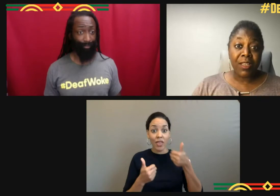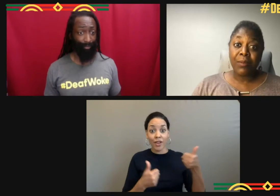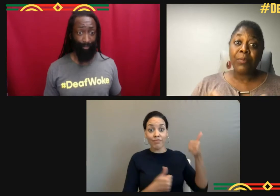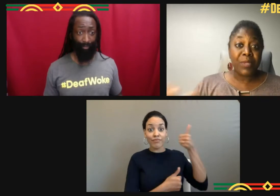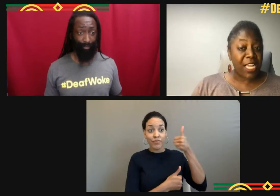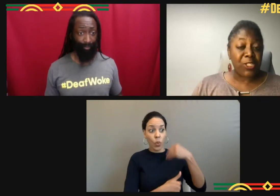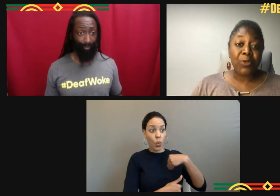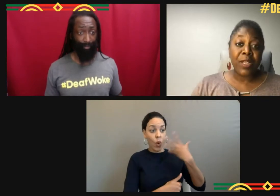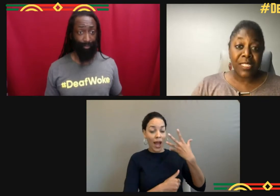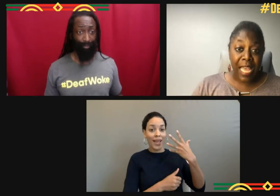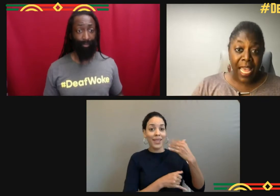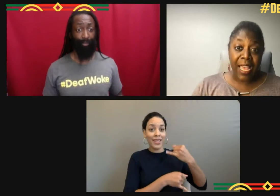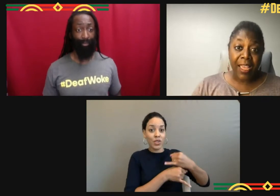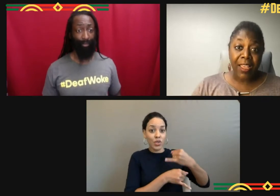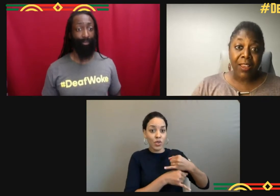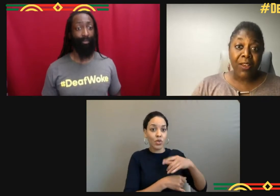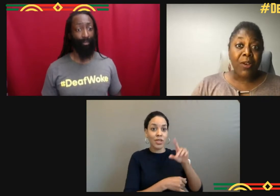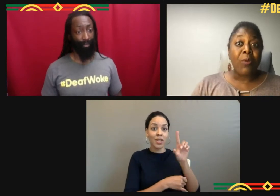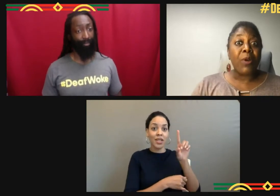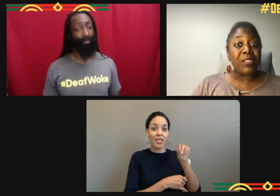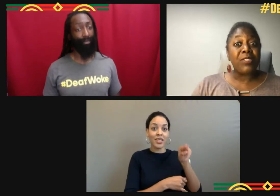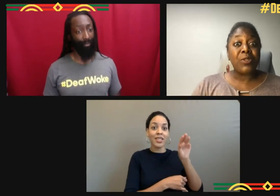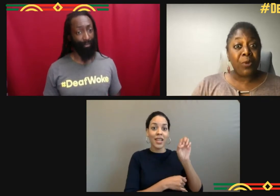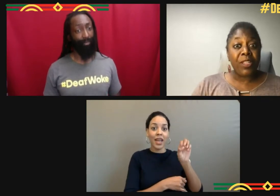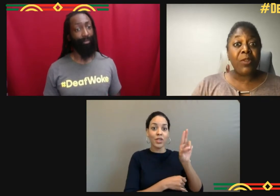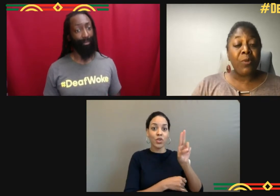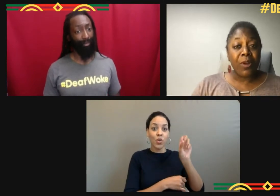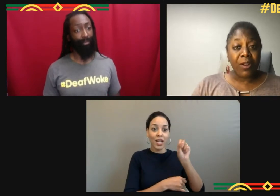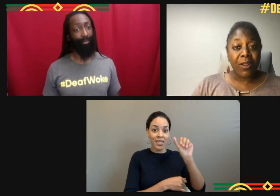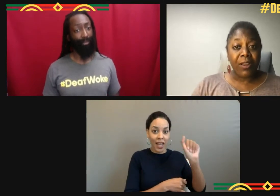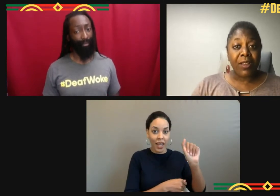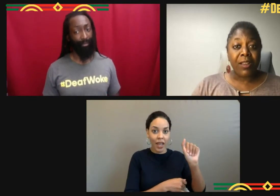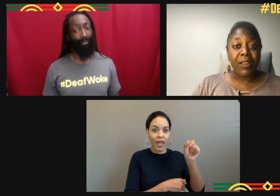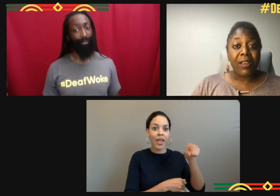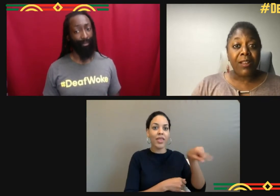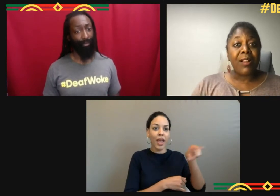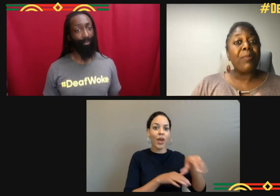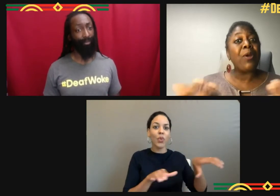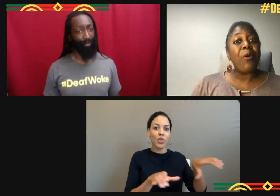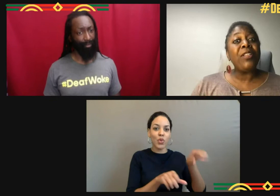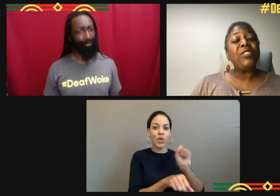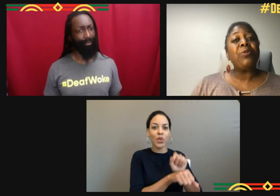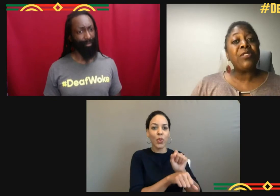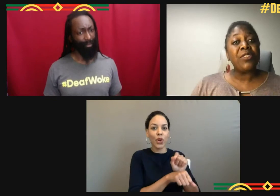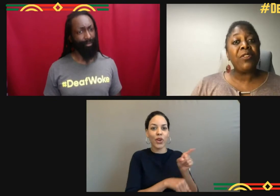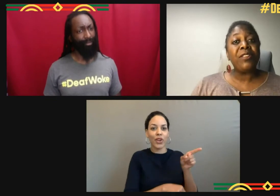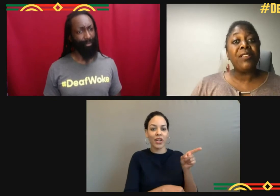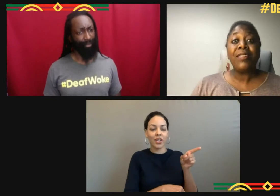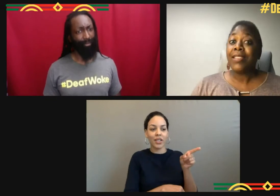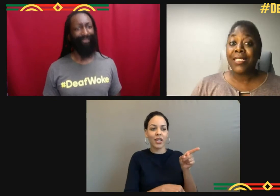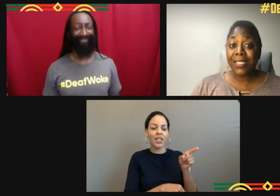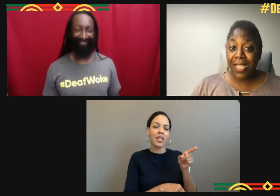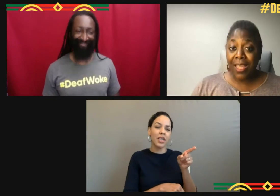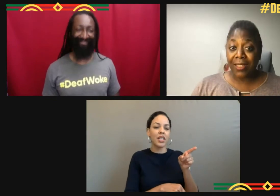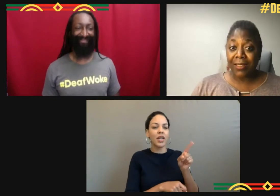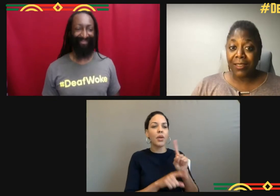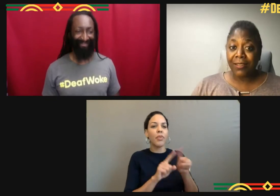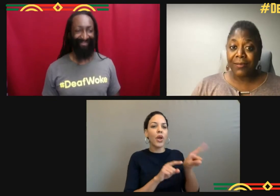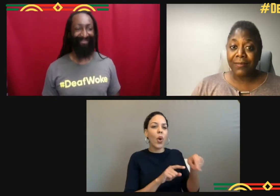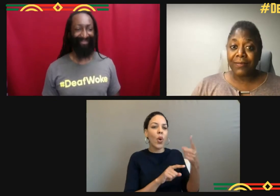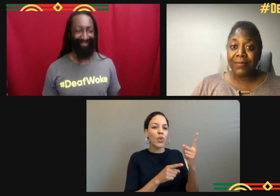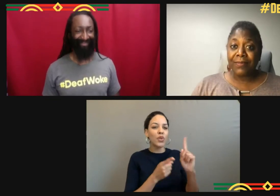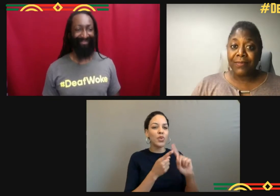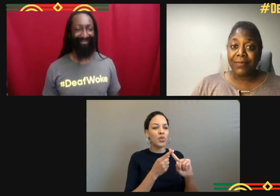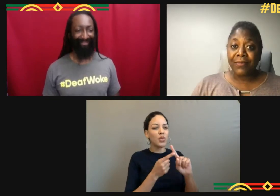institution, Dance USA, was doing the work, but only to a certain extent.